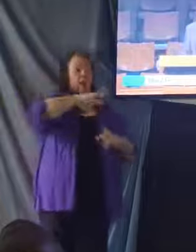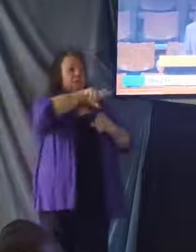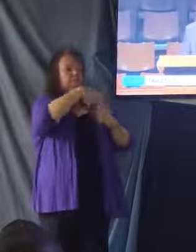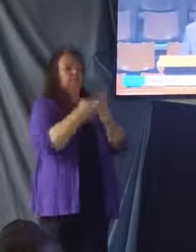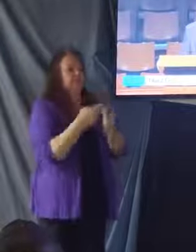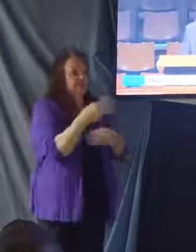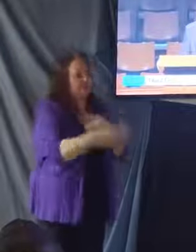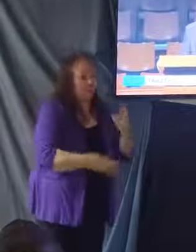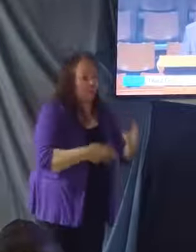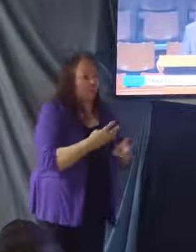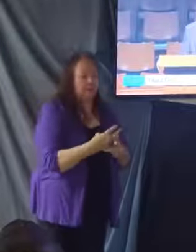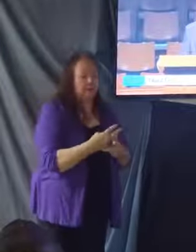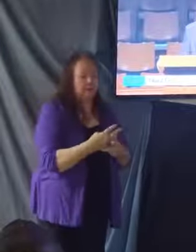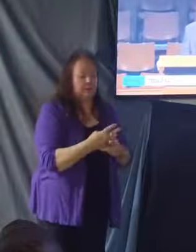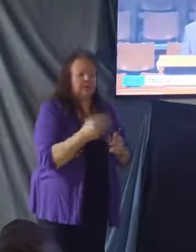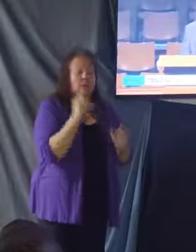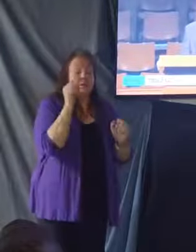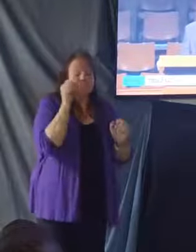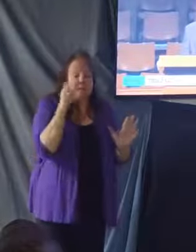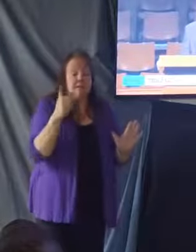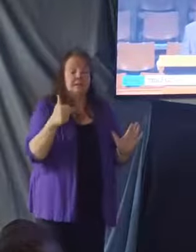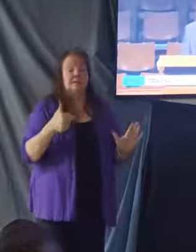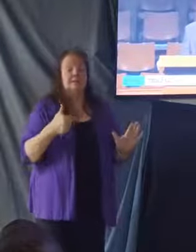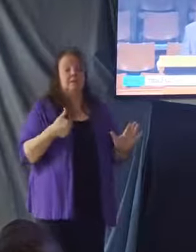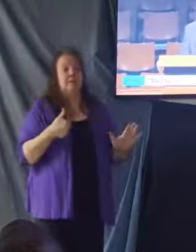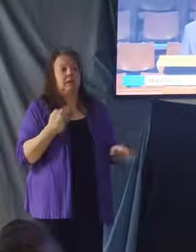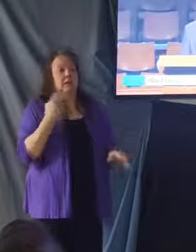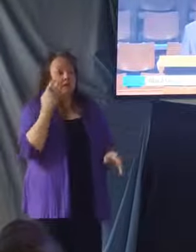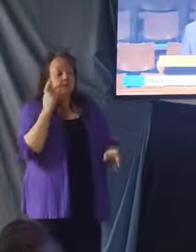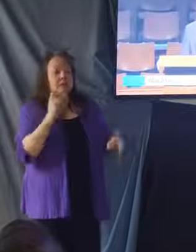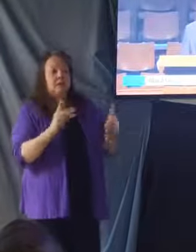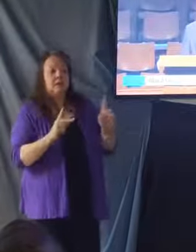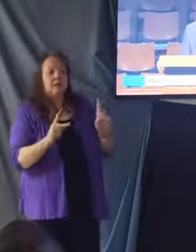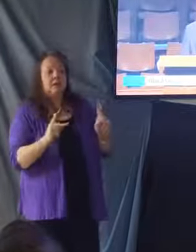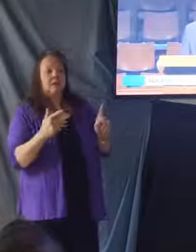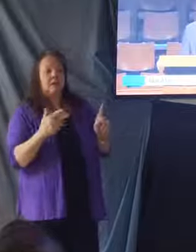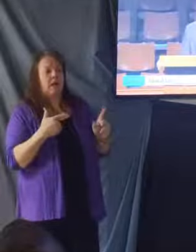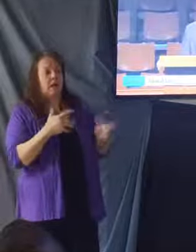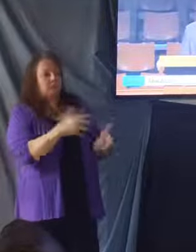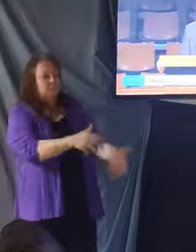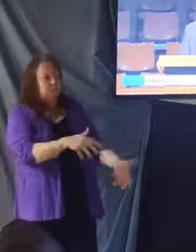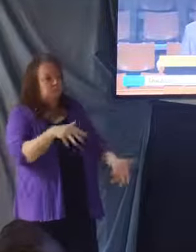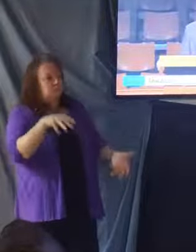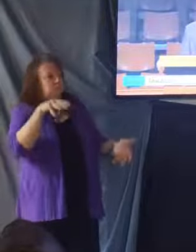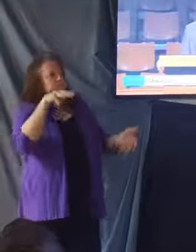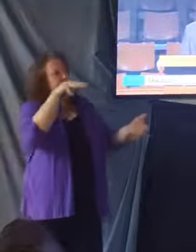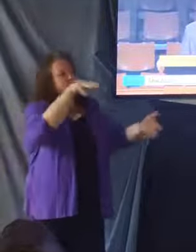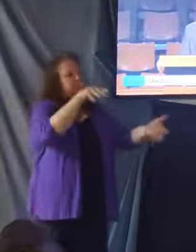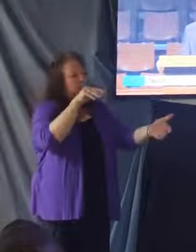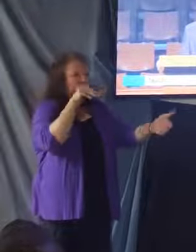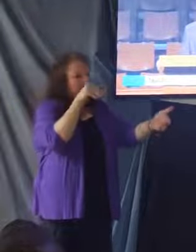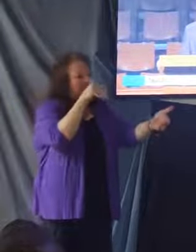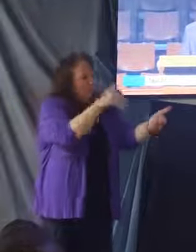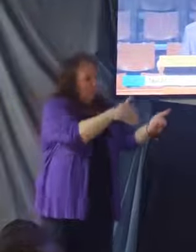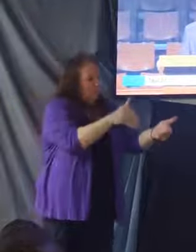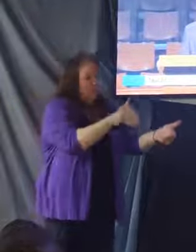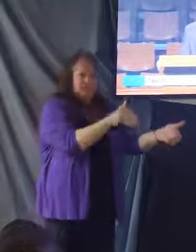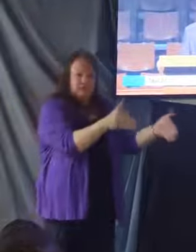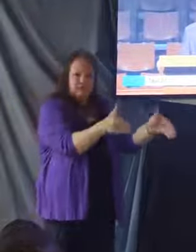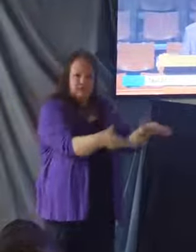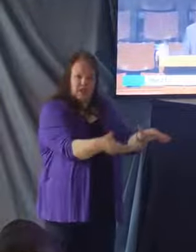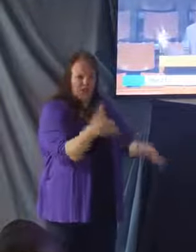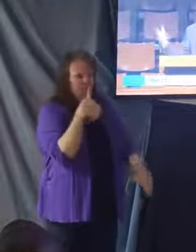this. I'm amazed. See men with vast wealth nearing the end of their physical